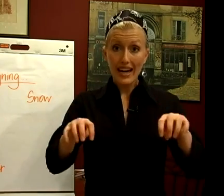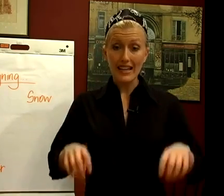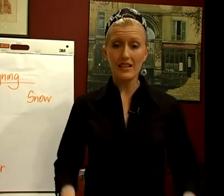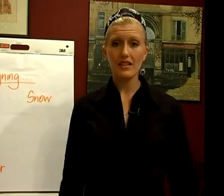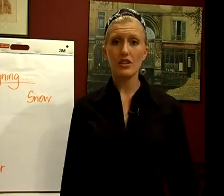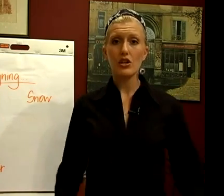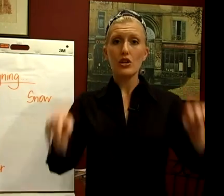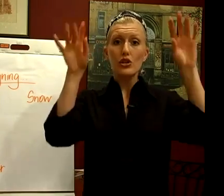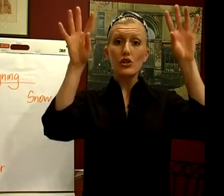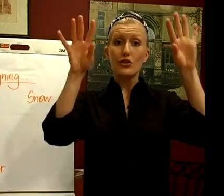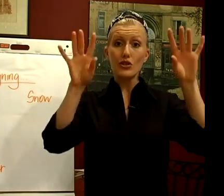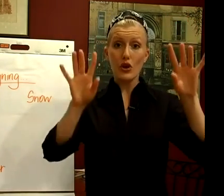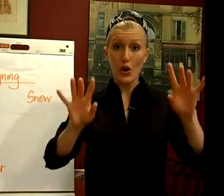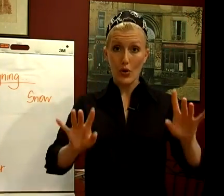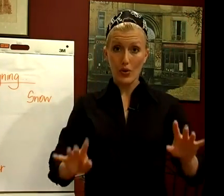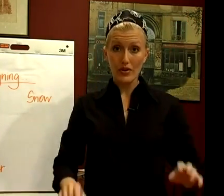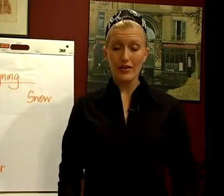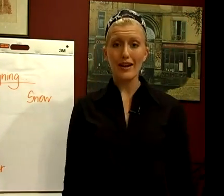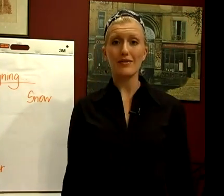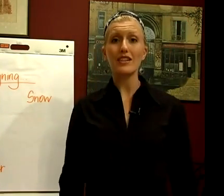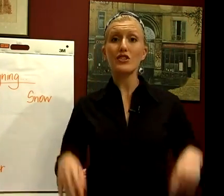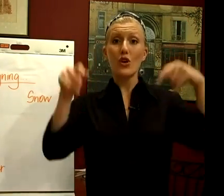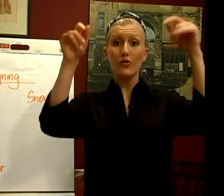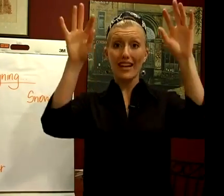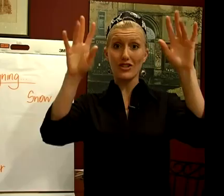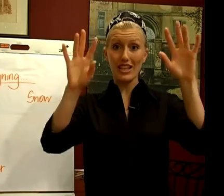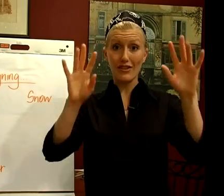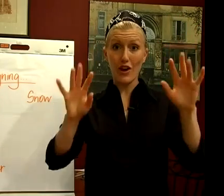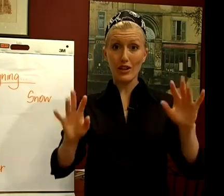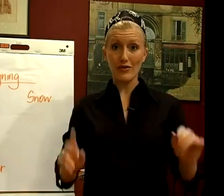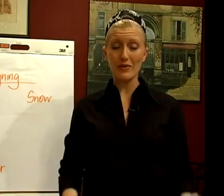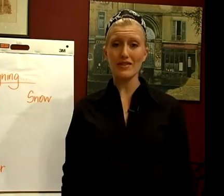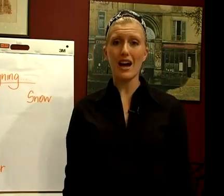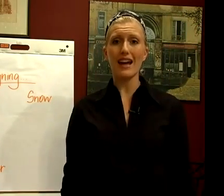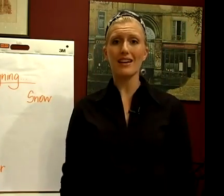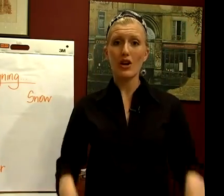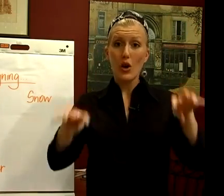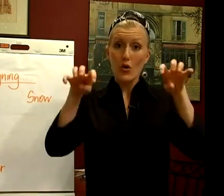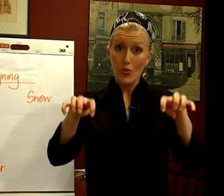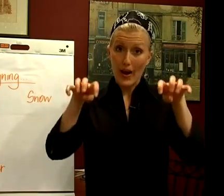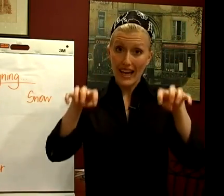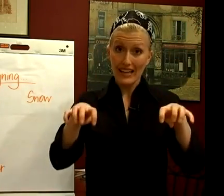rain, to snow. Kind of like snowflakes gently falling from the sky. Rain,